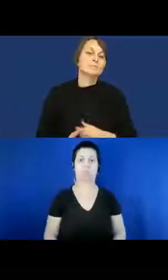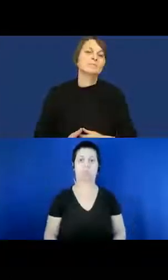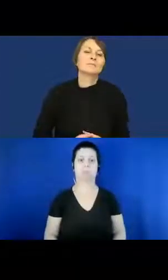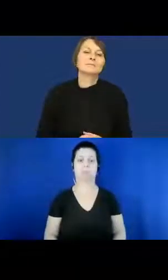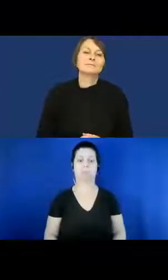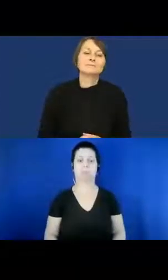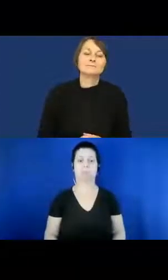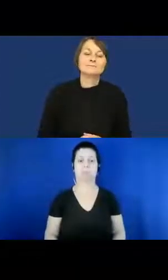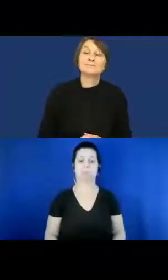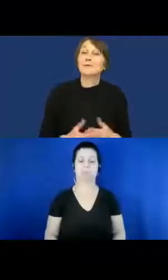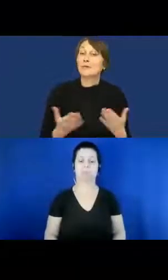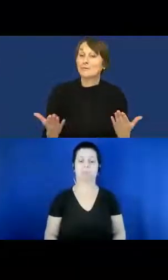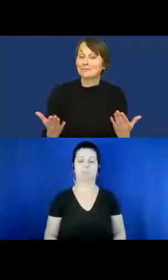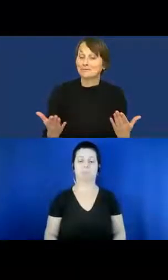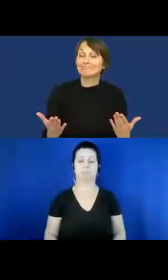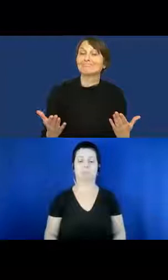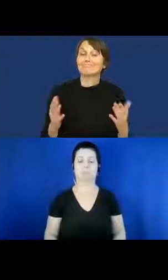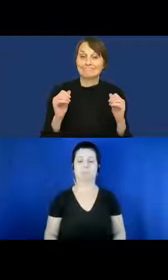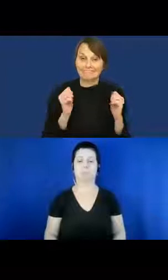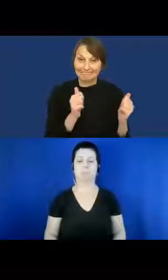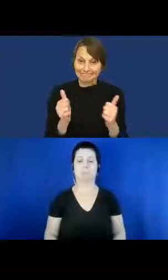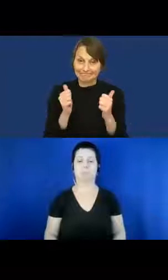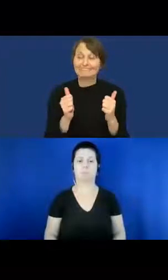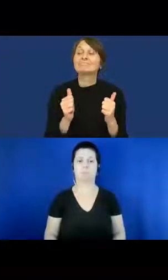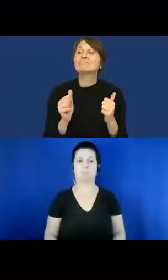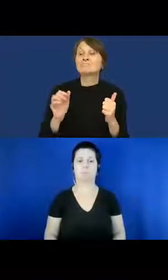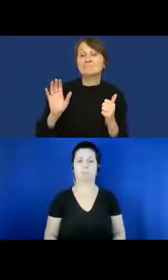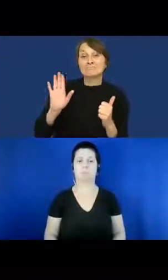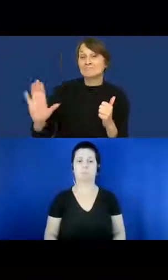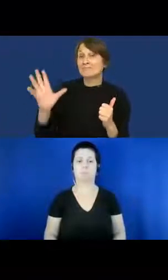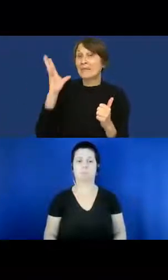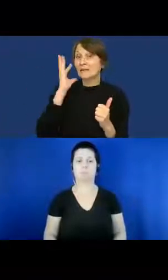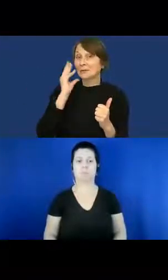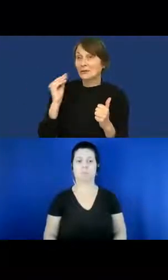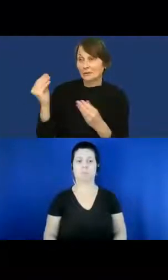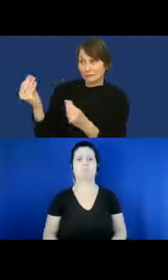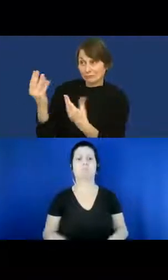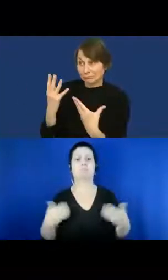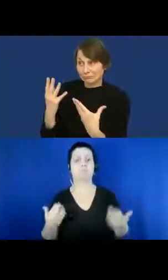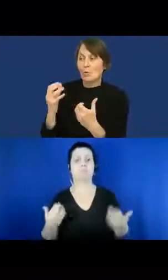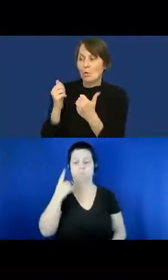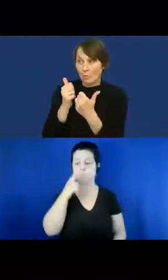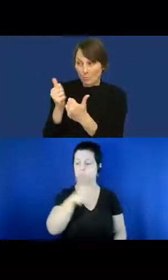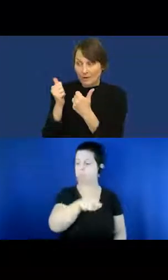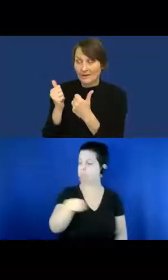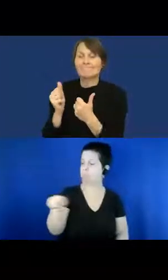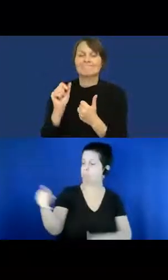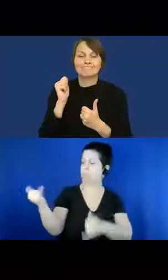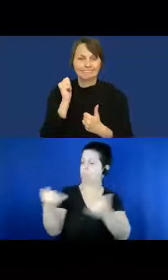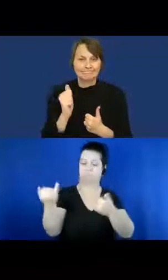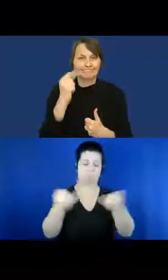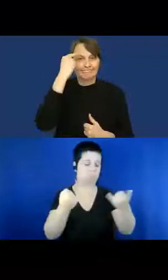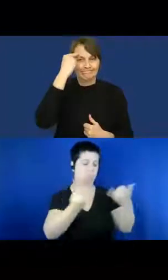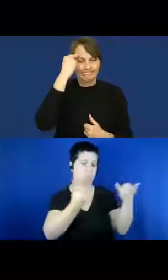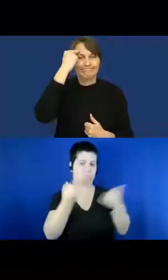So based on the user experiences shared during the workshop,